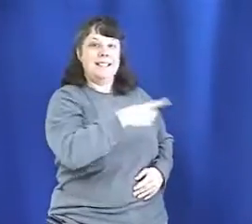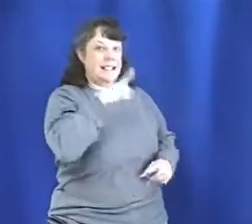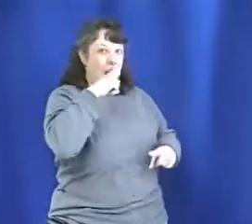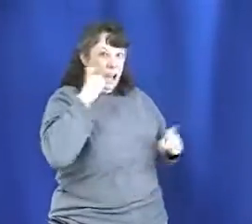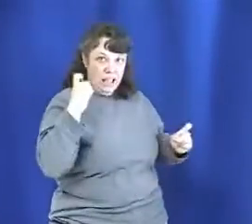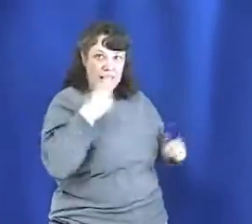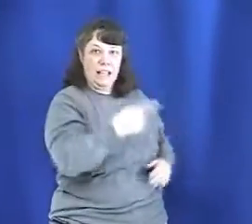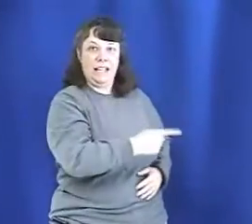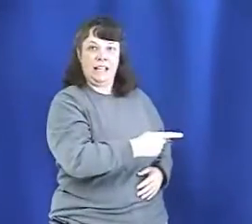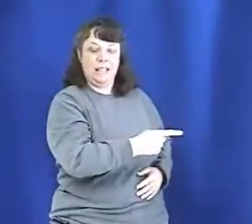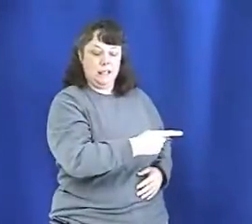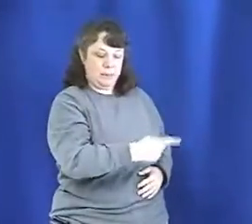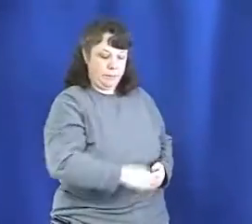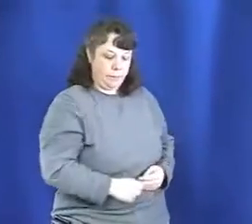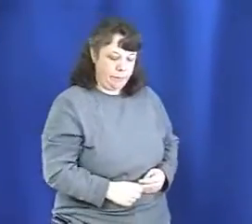It's ugly.